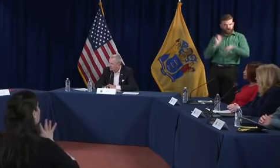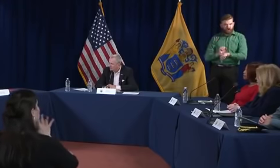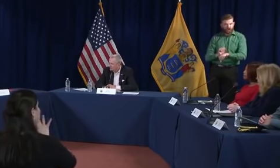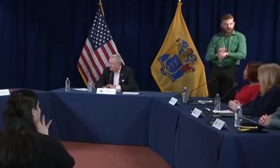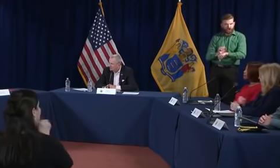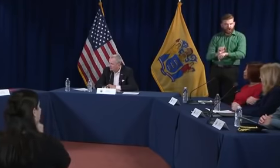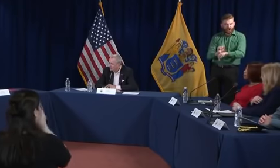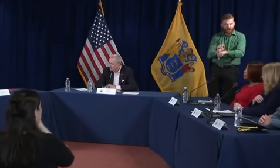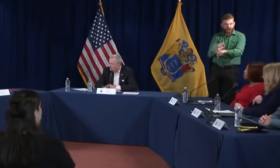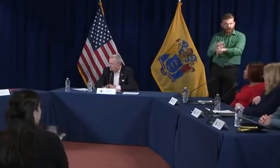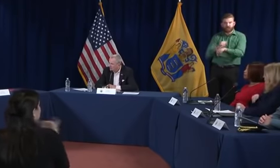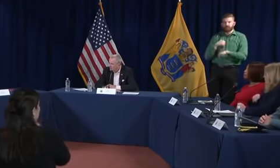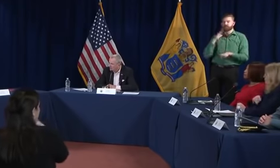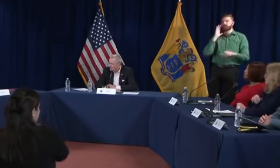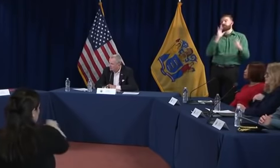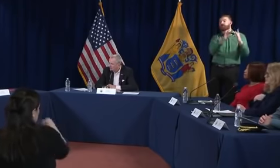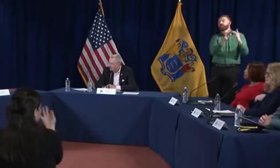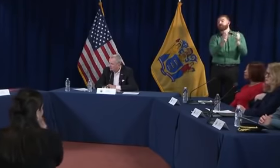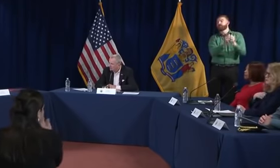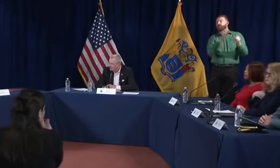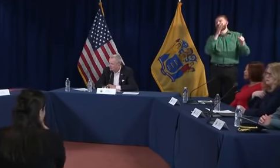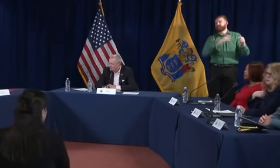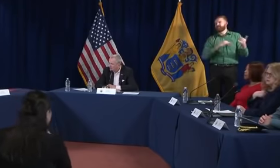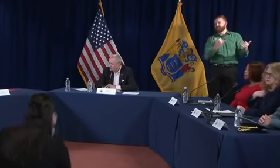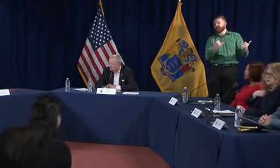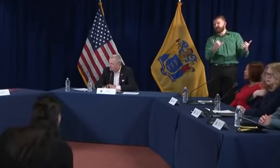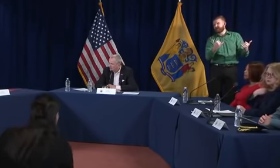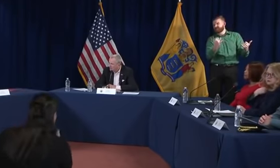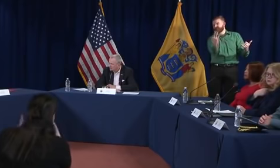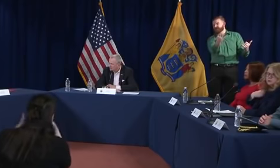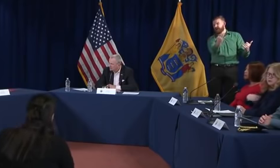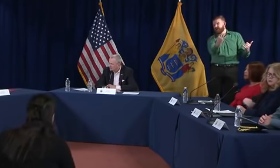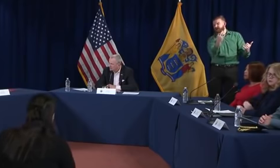the end of the week for the responses and the follow-up.